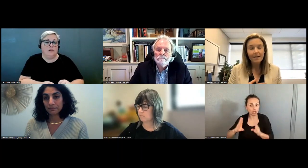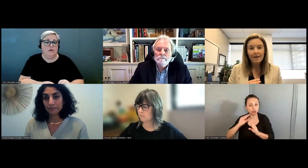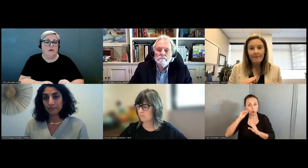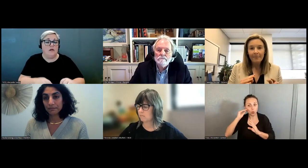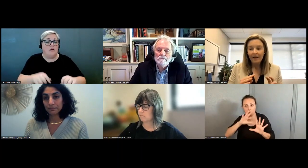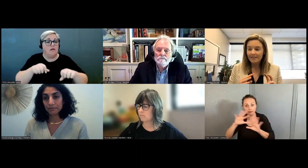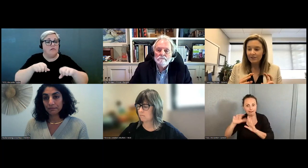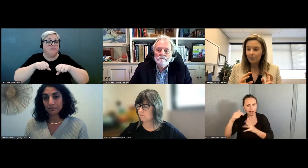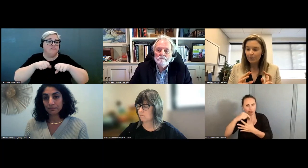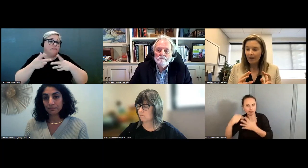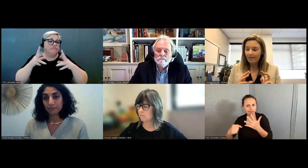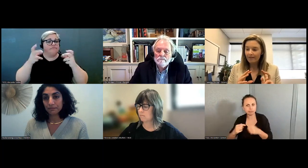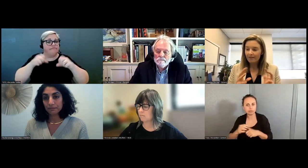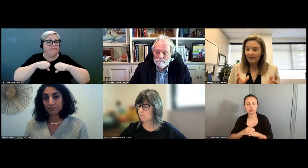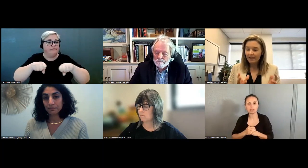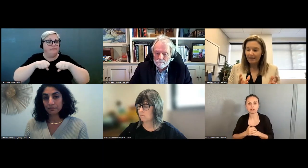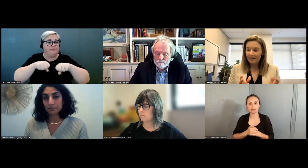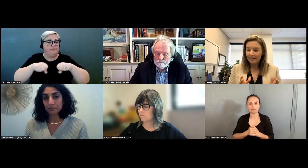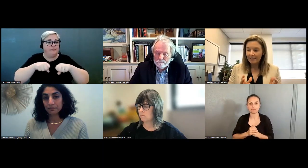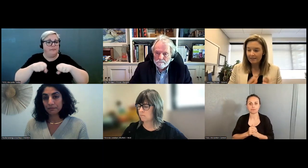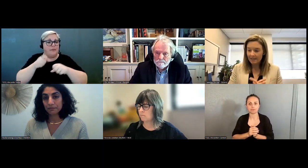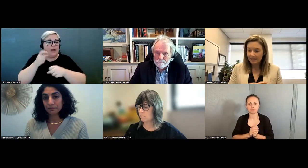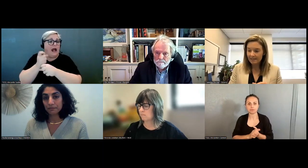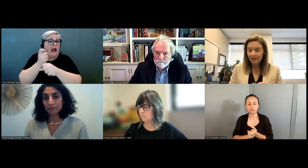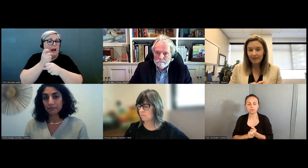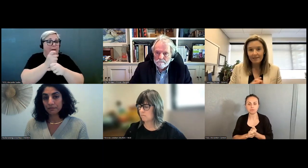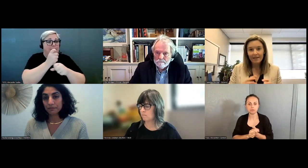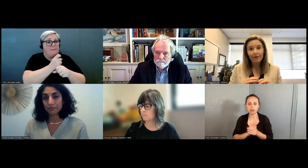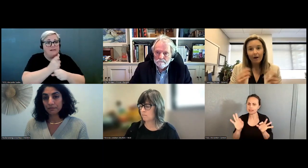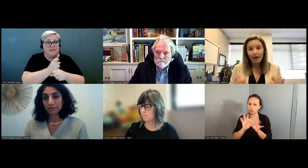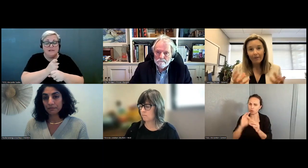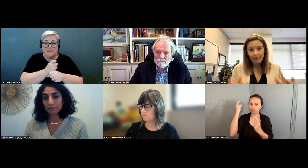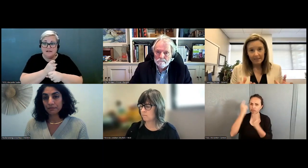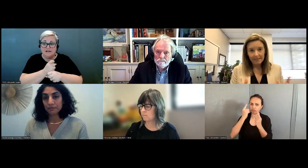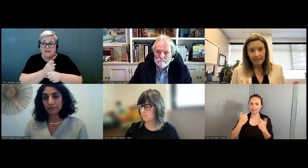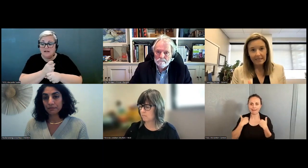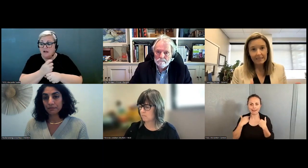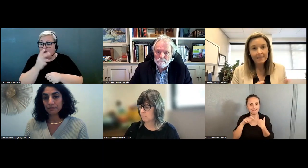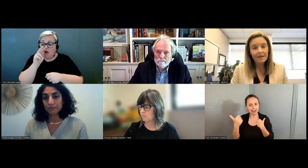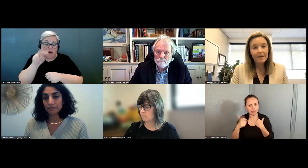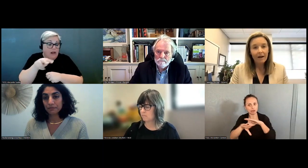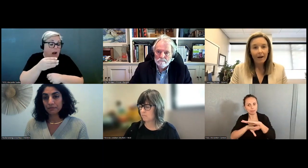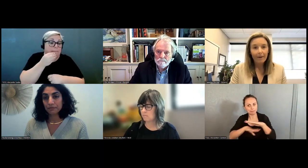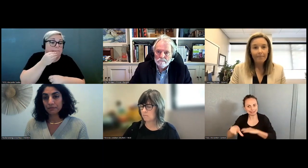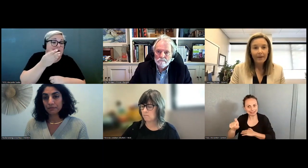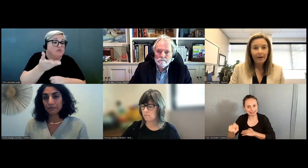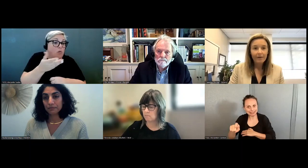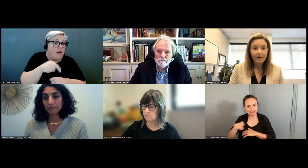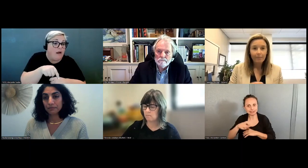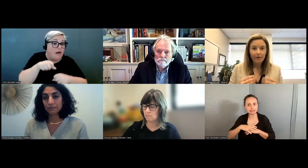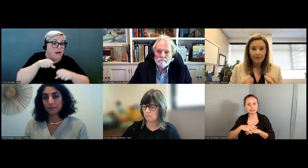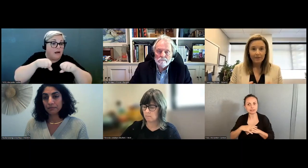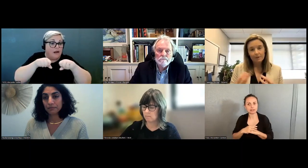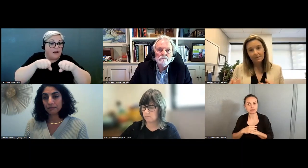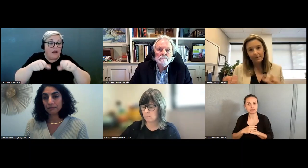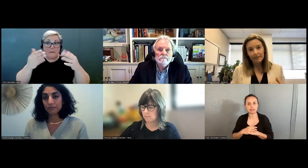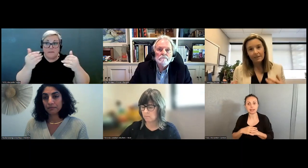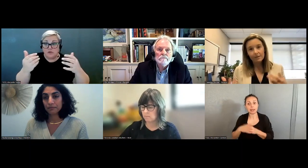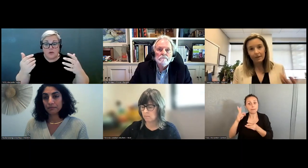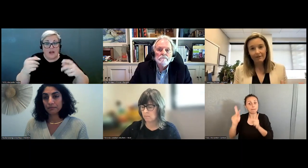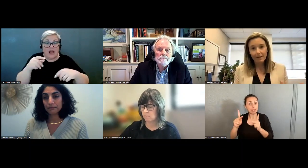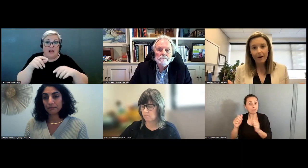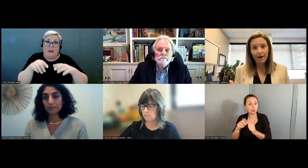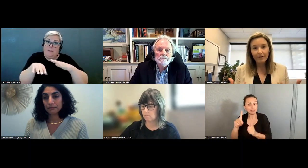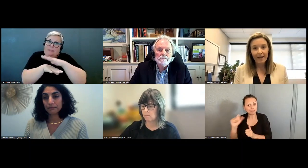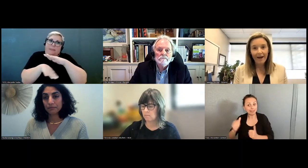goods. And so the thing that I think needs to be considered is that there are other basic needs that persons with